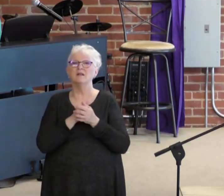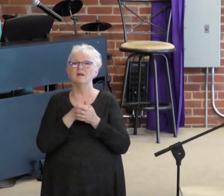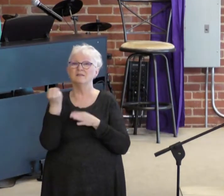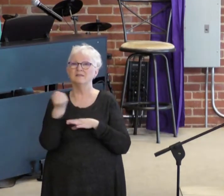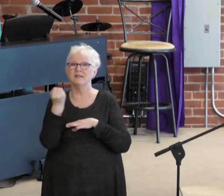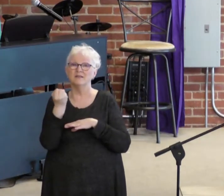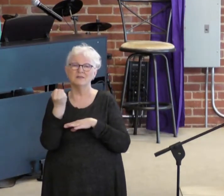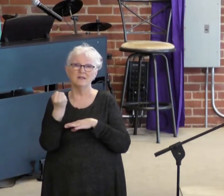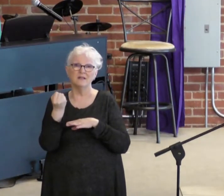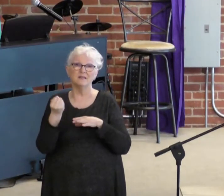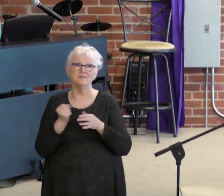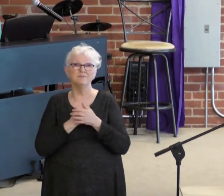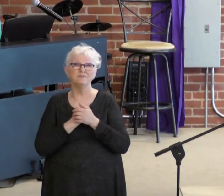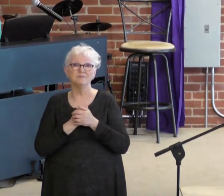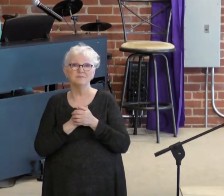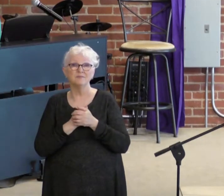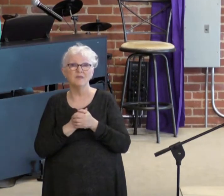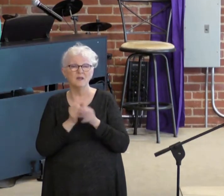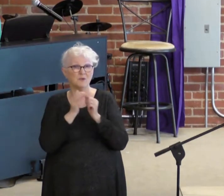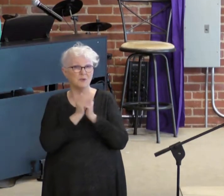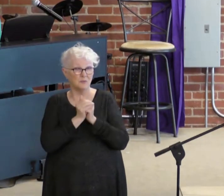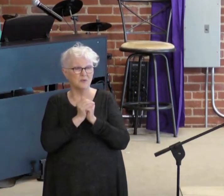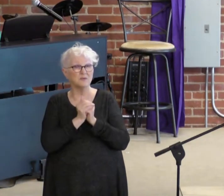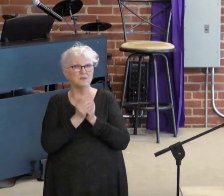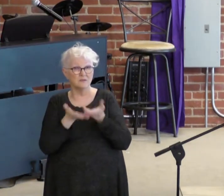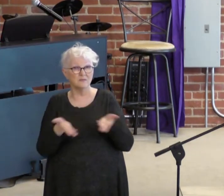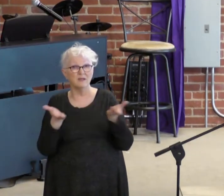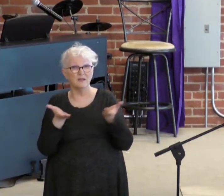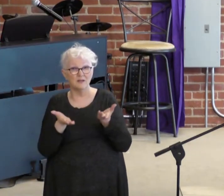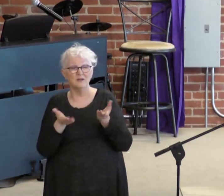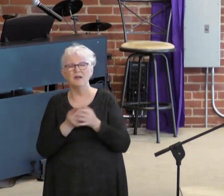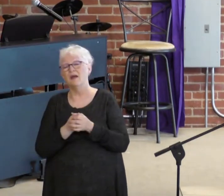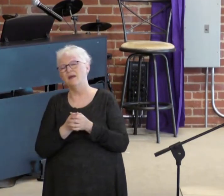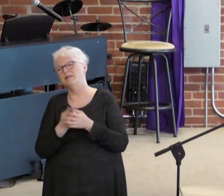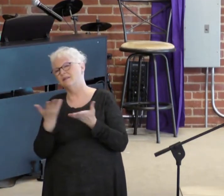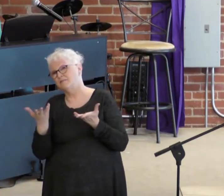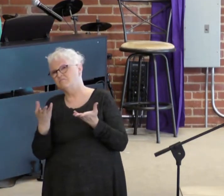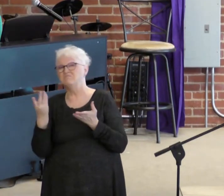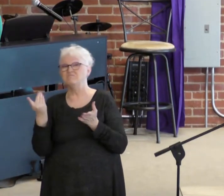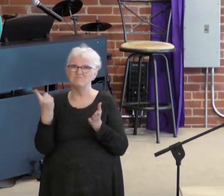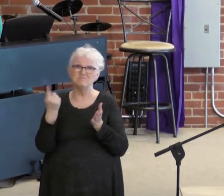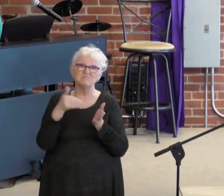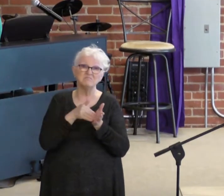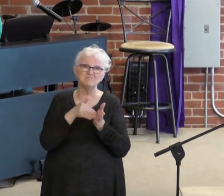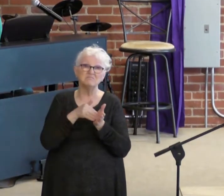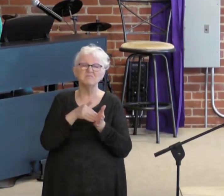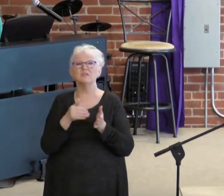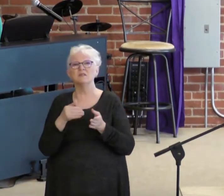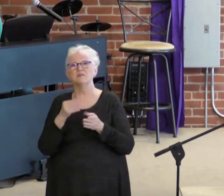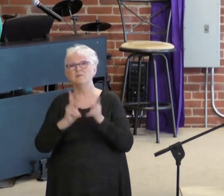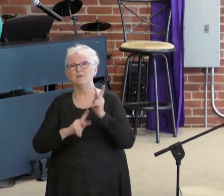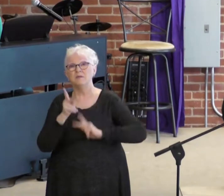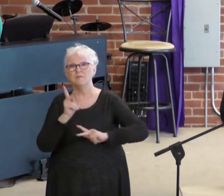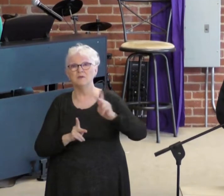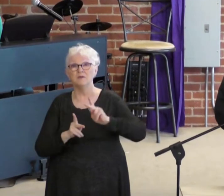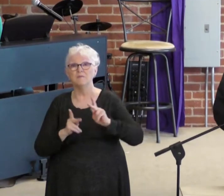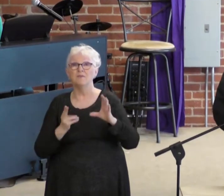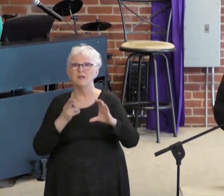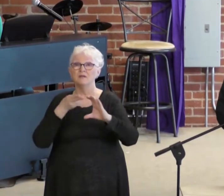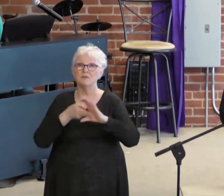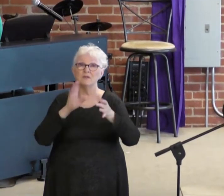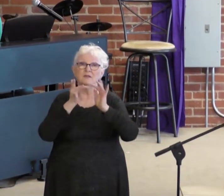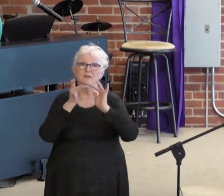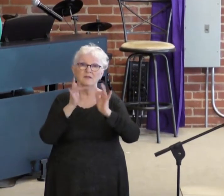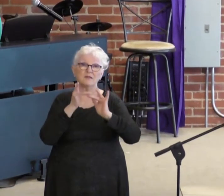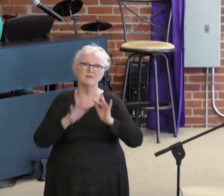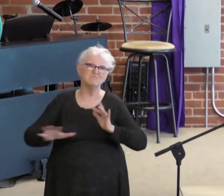we worship here on Saturdays, then we have several thousand people who join us on the internet around the world in many